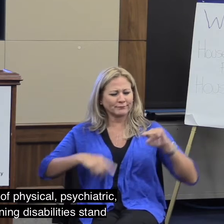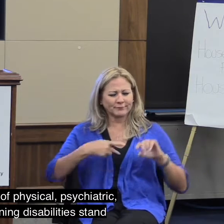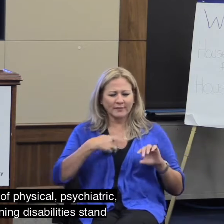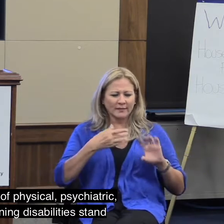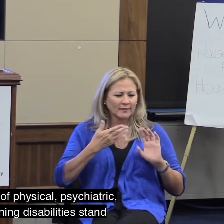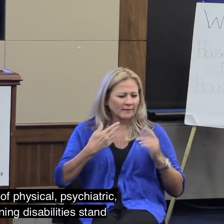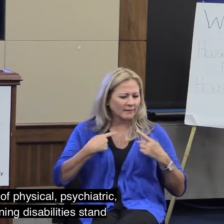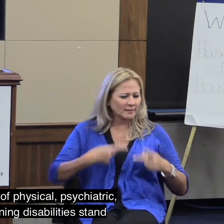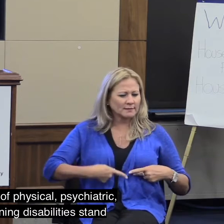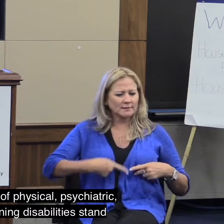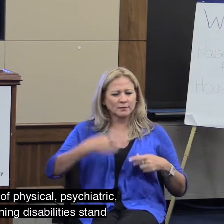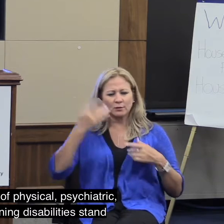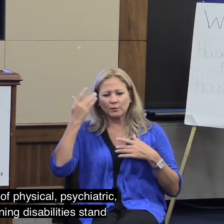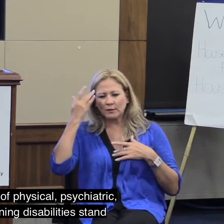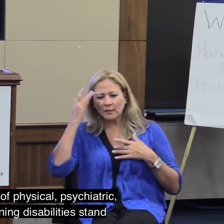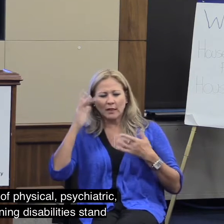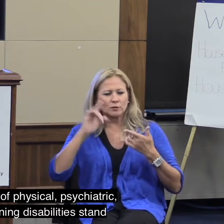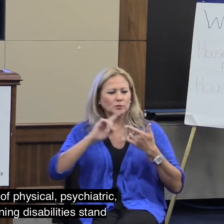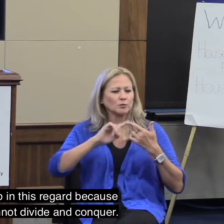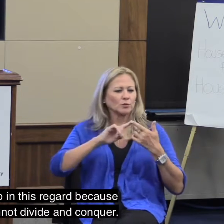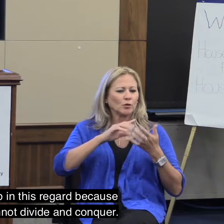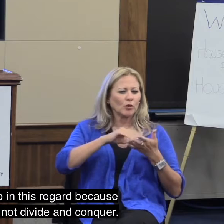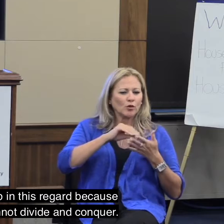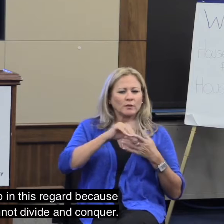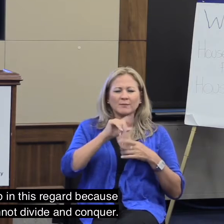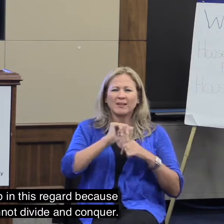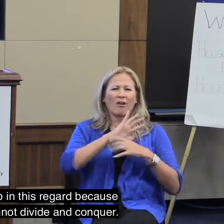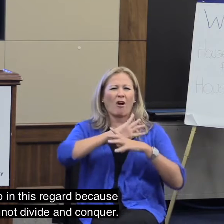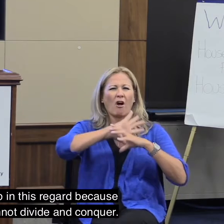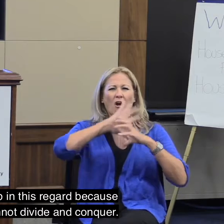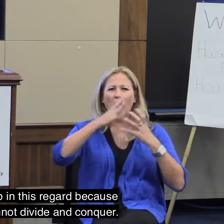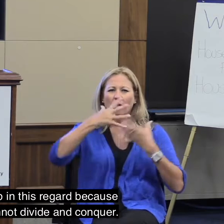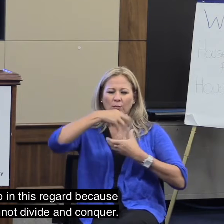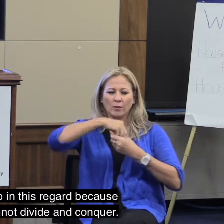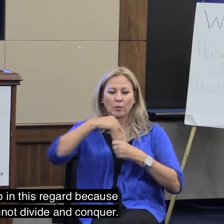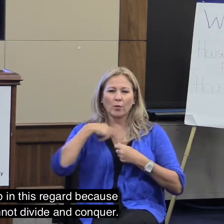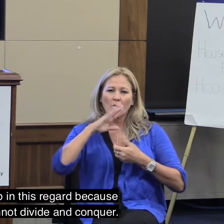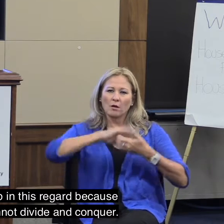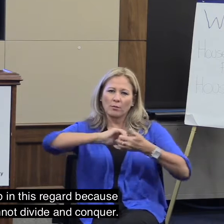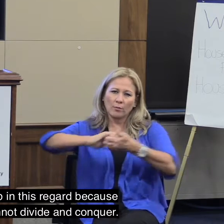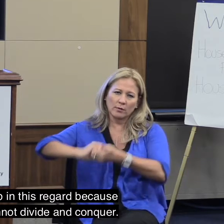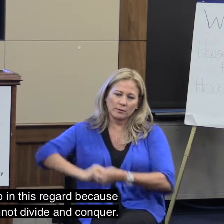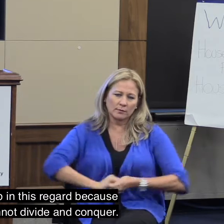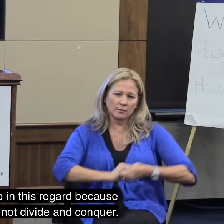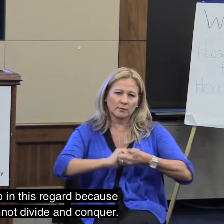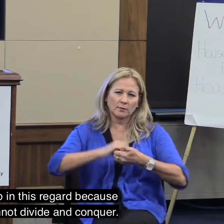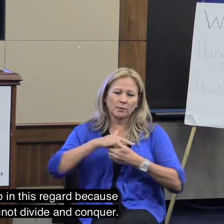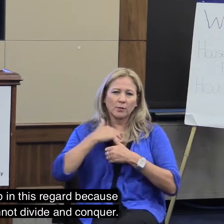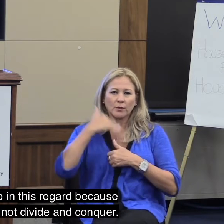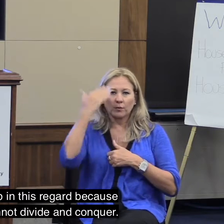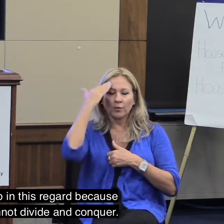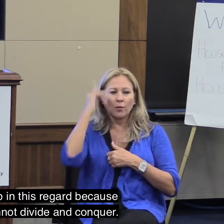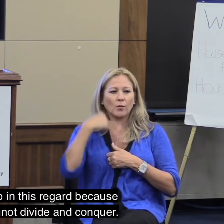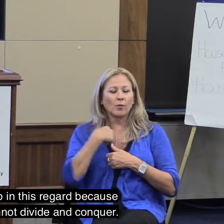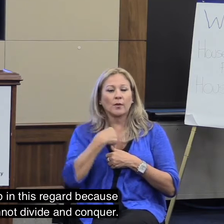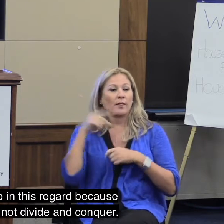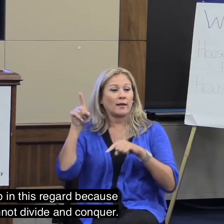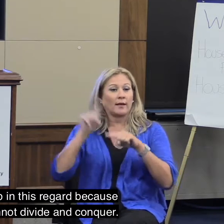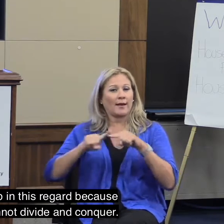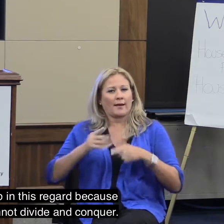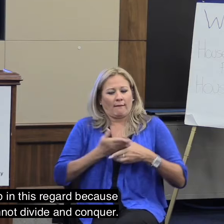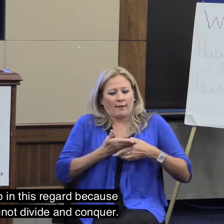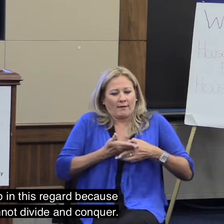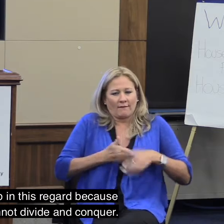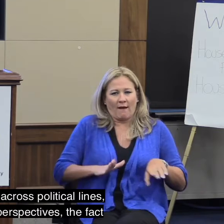psychiatric, intellectual, and learning disabilities, stand together in partnership in this regard, because we know that they cannot divide